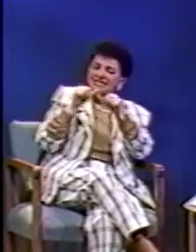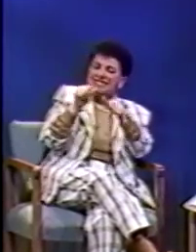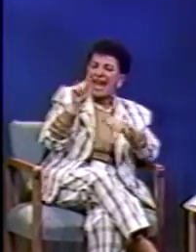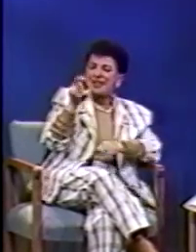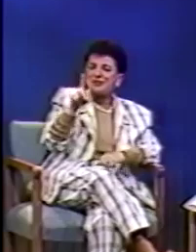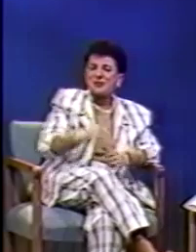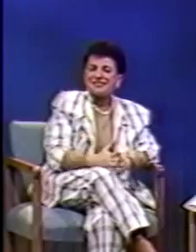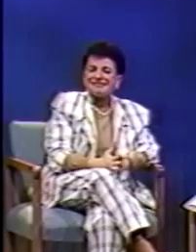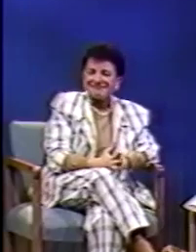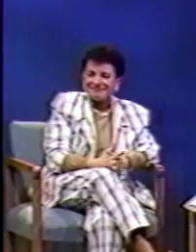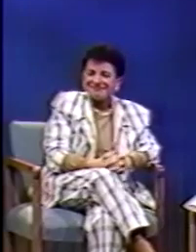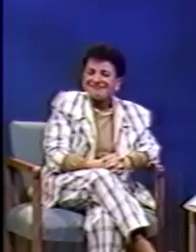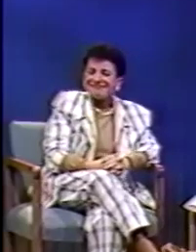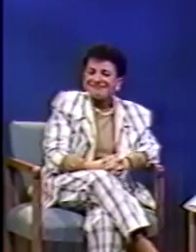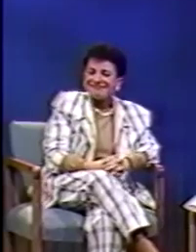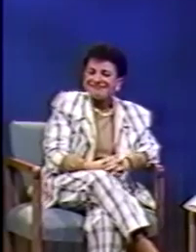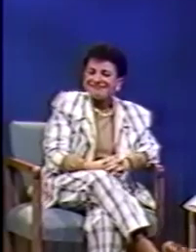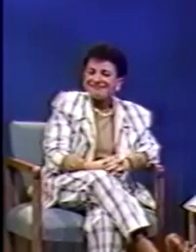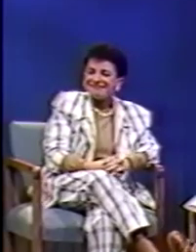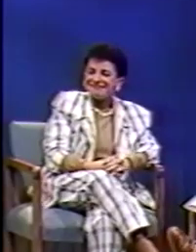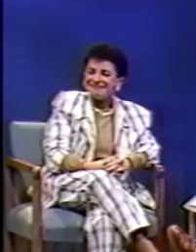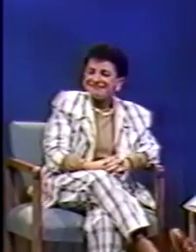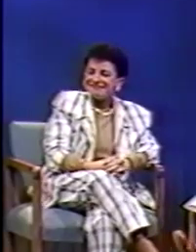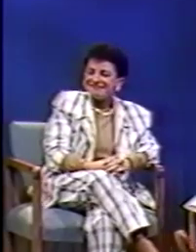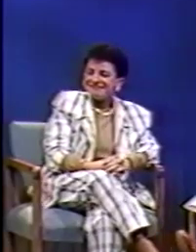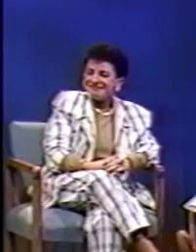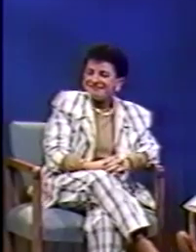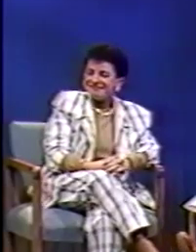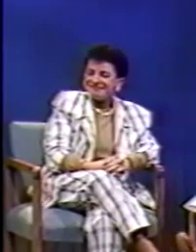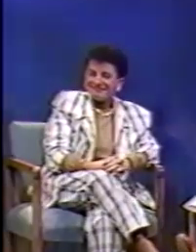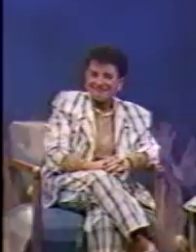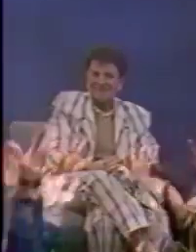respond to that question when we come back. So we'll be back in a moment.